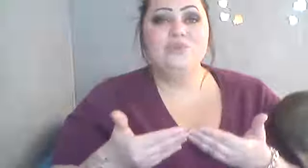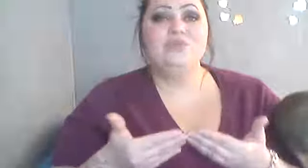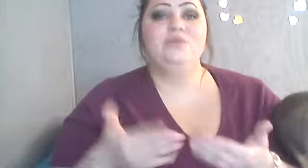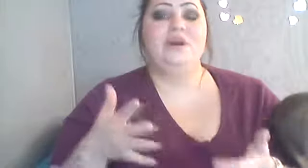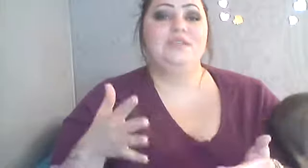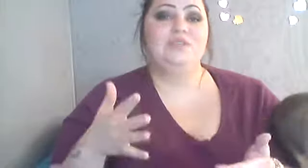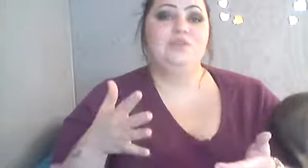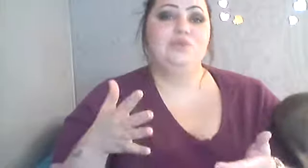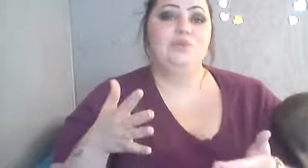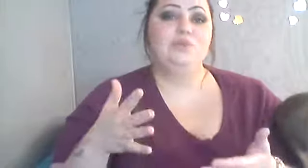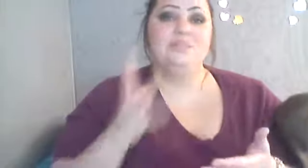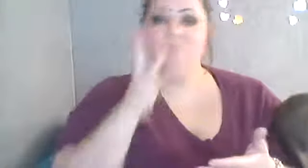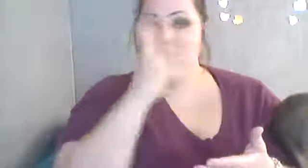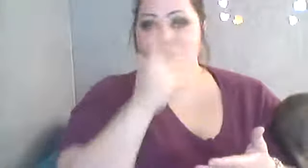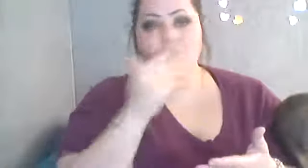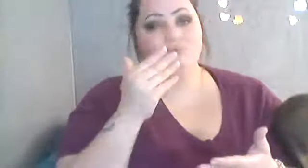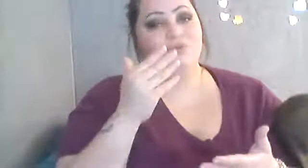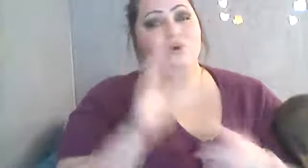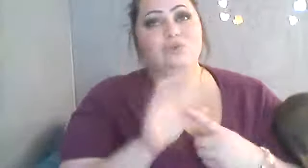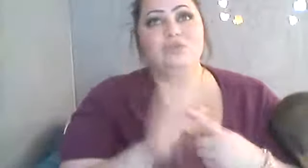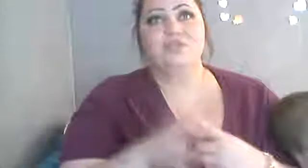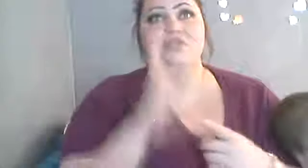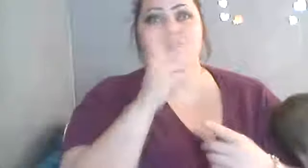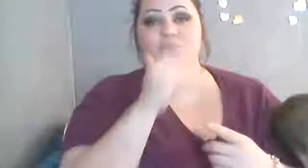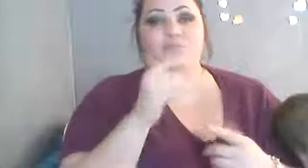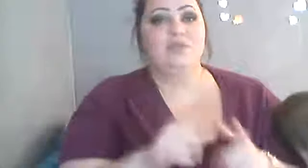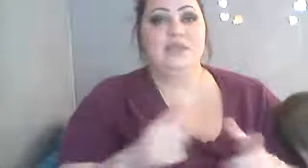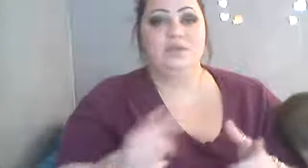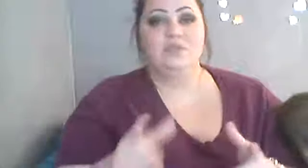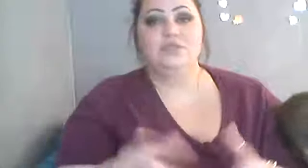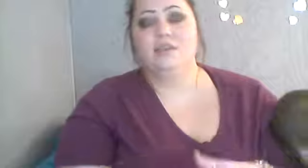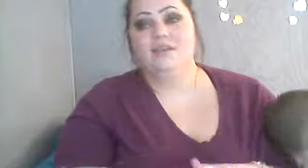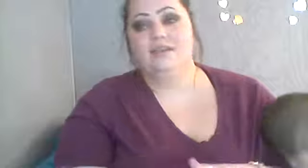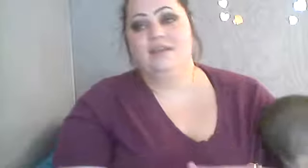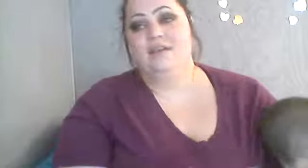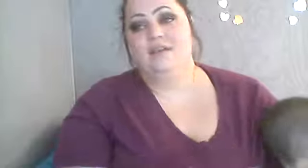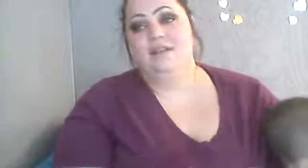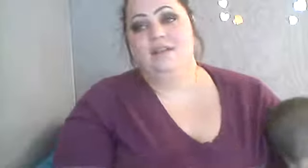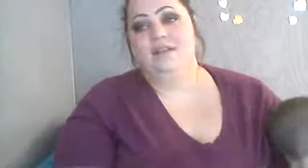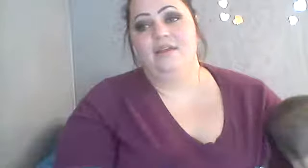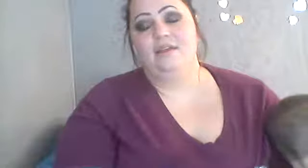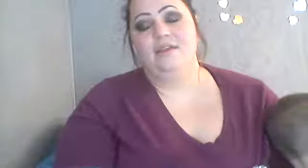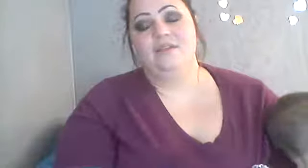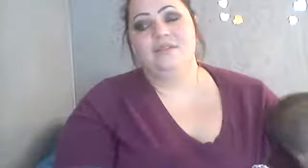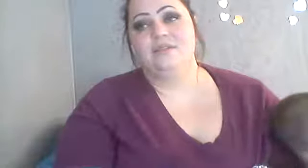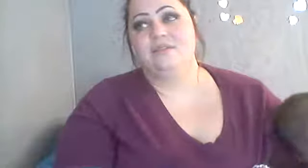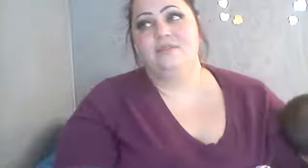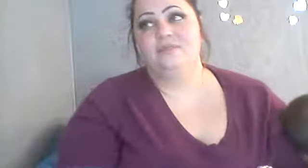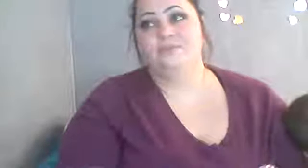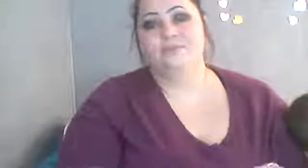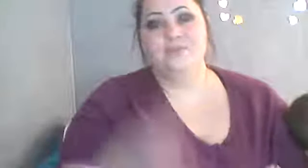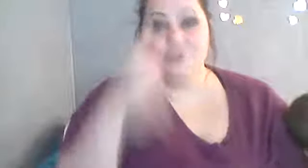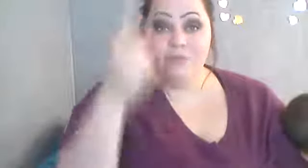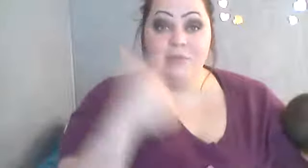you guys to this beautiful culture and this beautiful language. Like there's so for